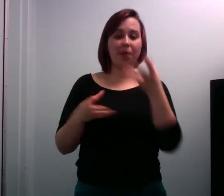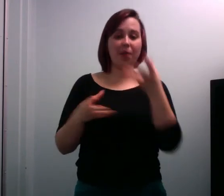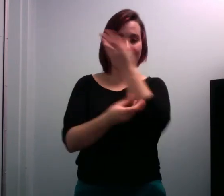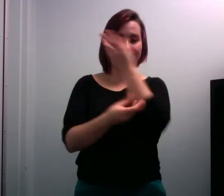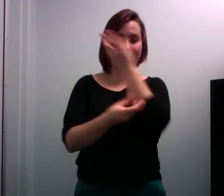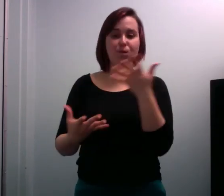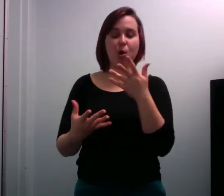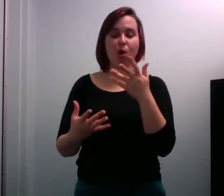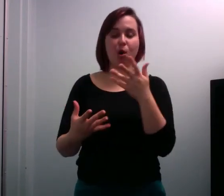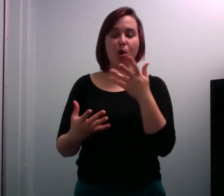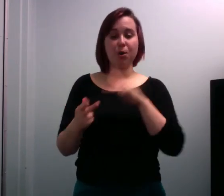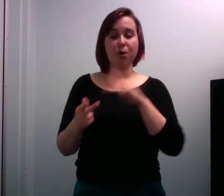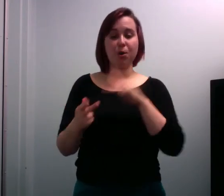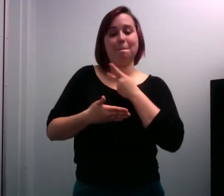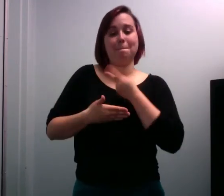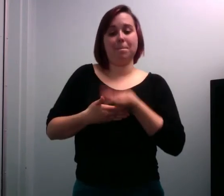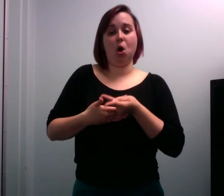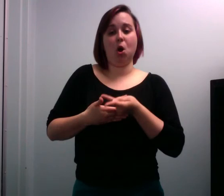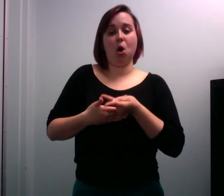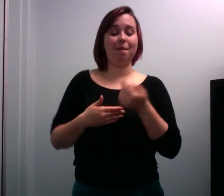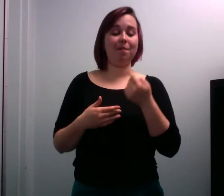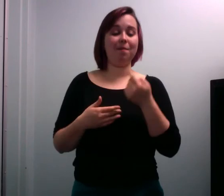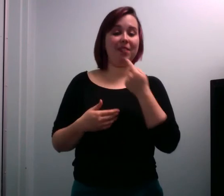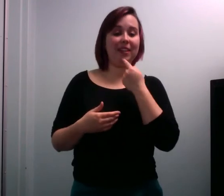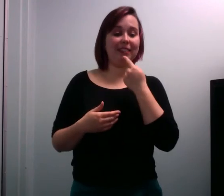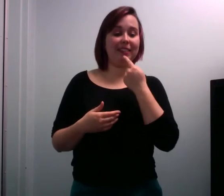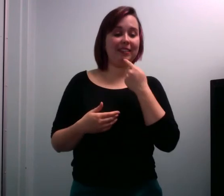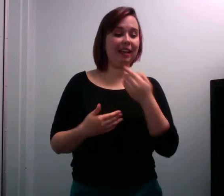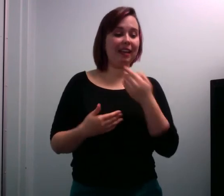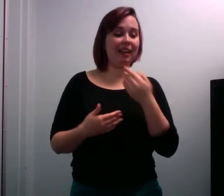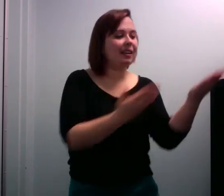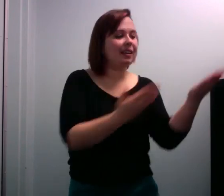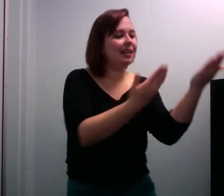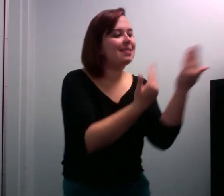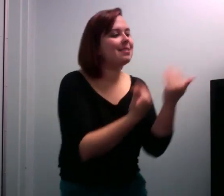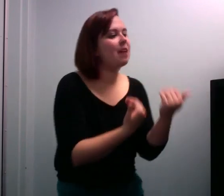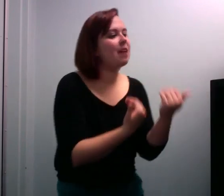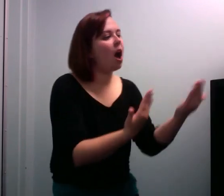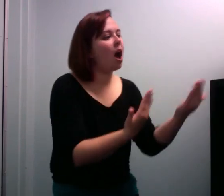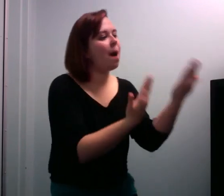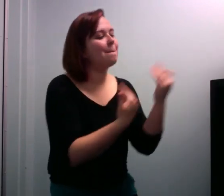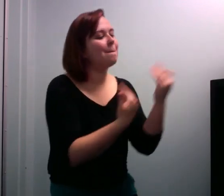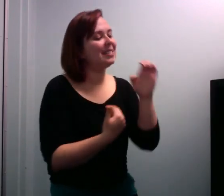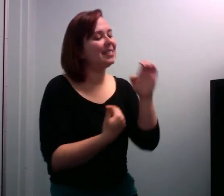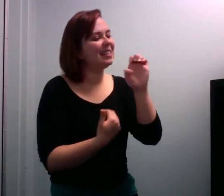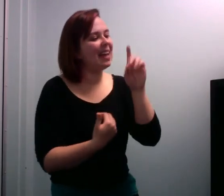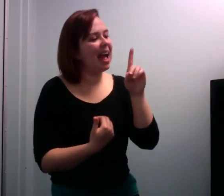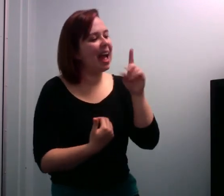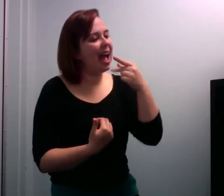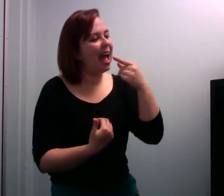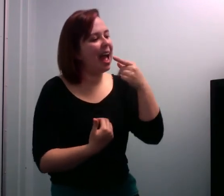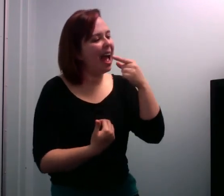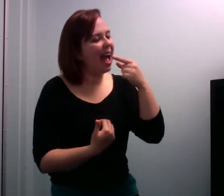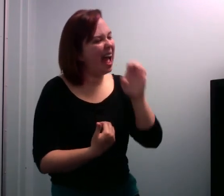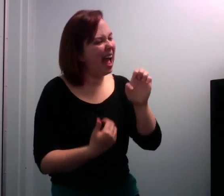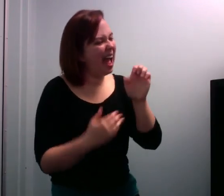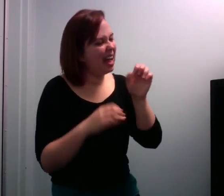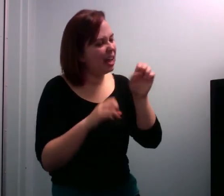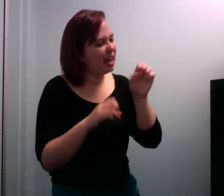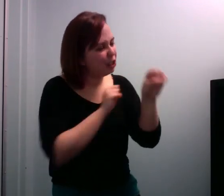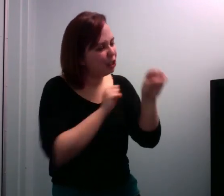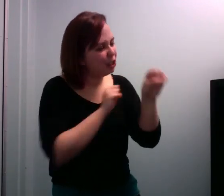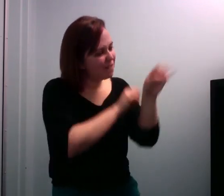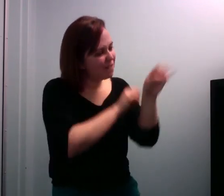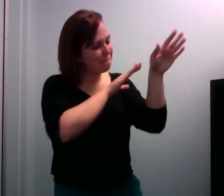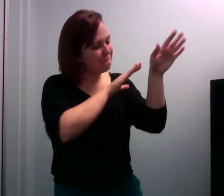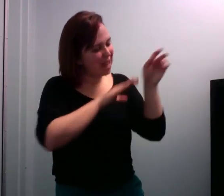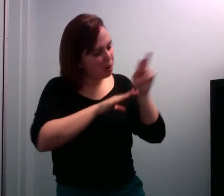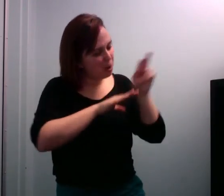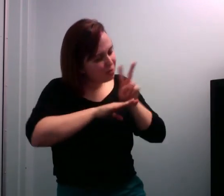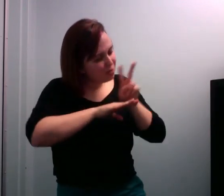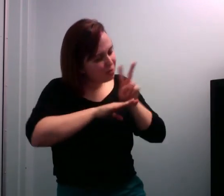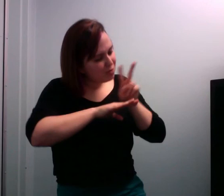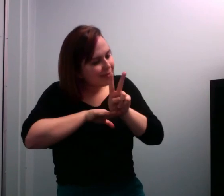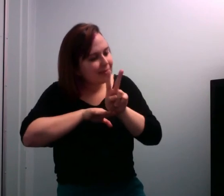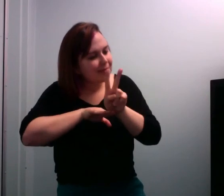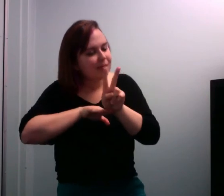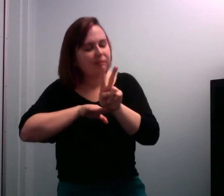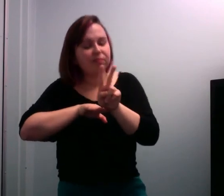"Come to the edge," he said. "No," they replied, "we will fall." "Come to the